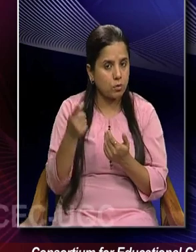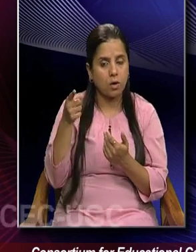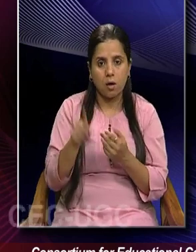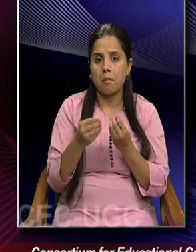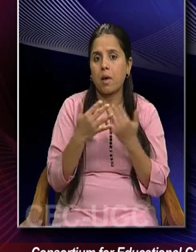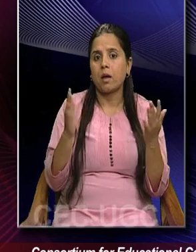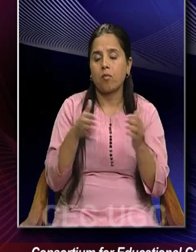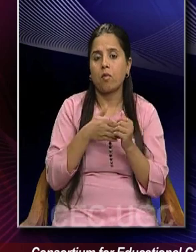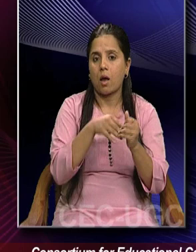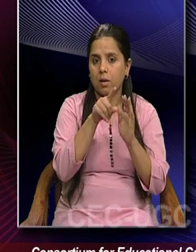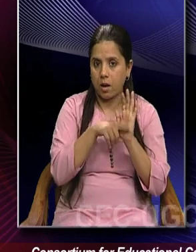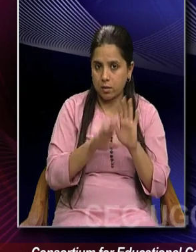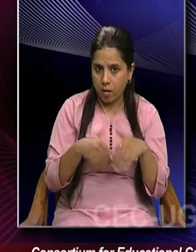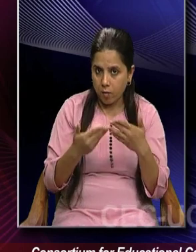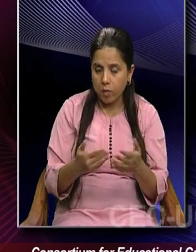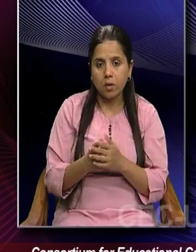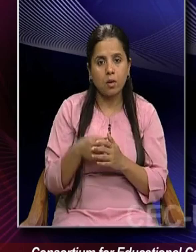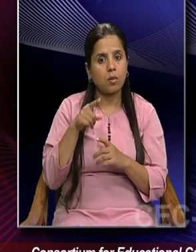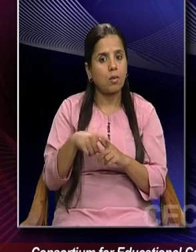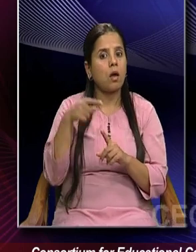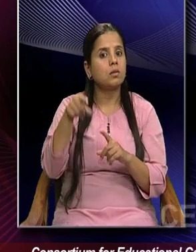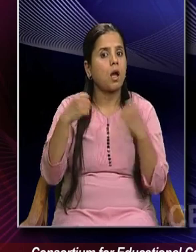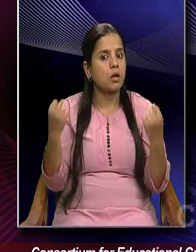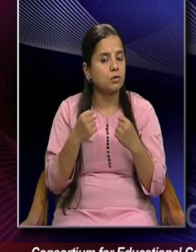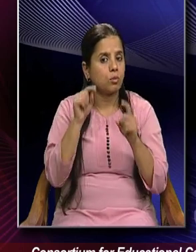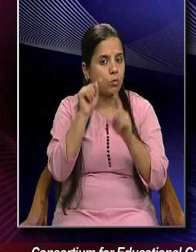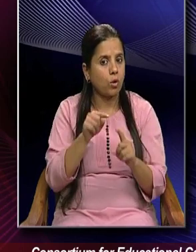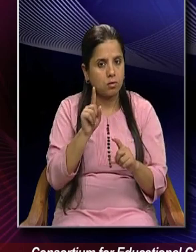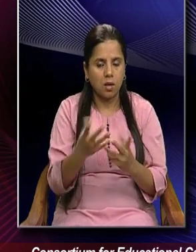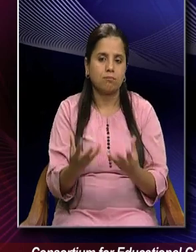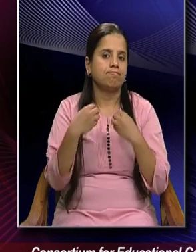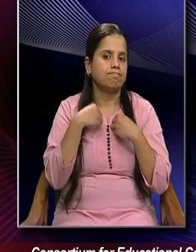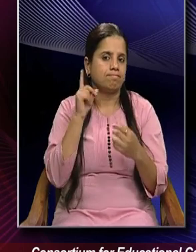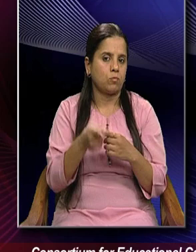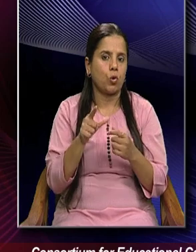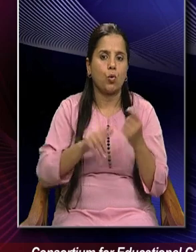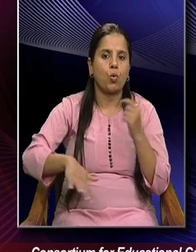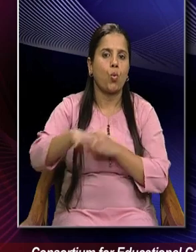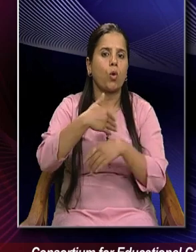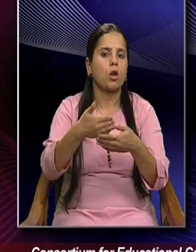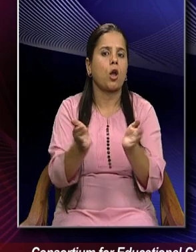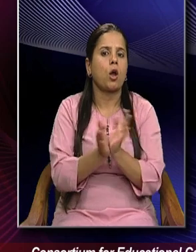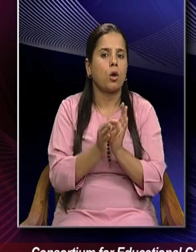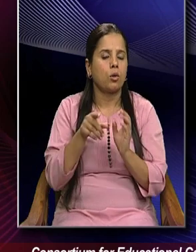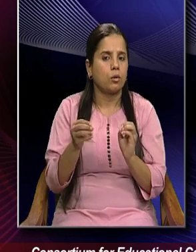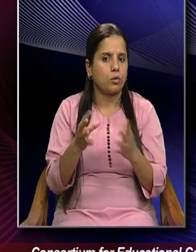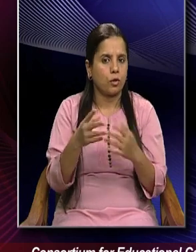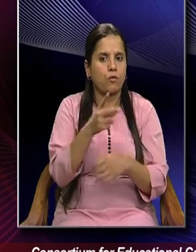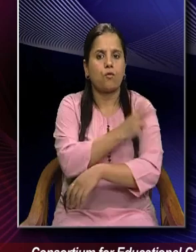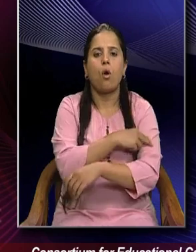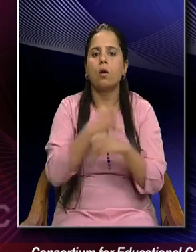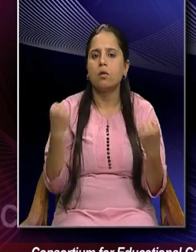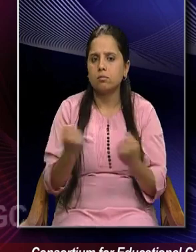many guidelines and action points you have to be incorporated, and local community initiatives and volunteer